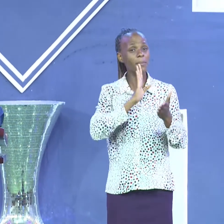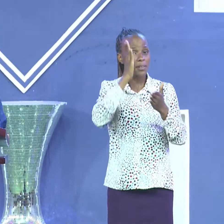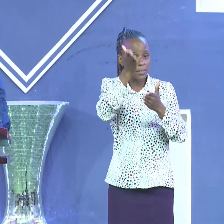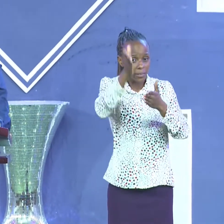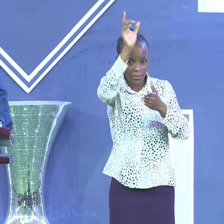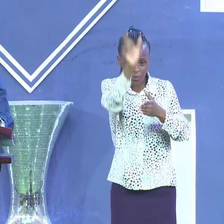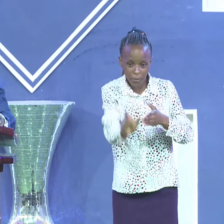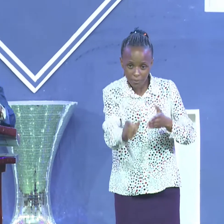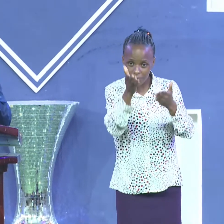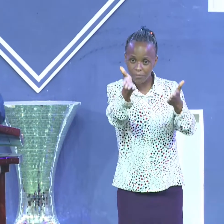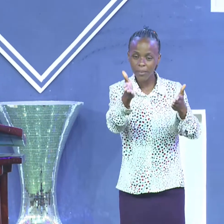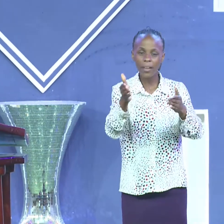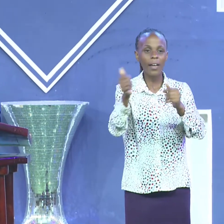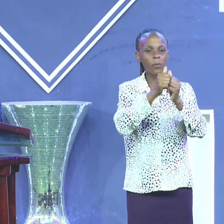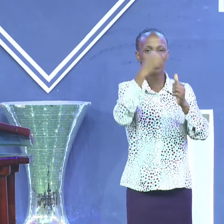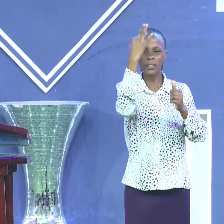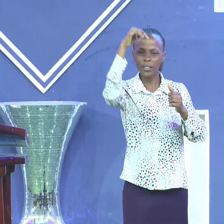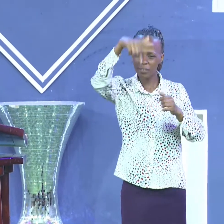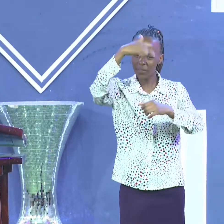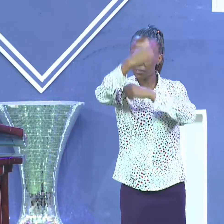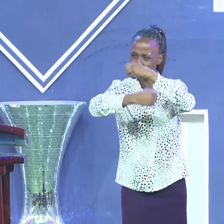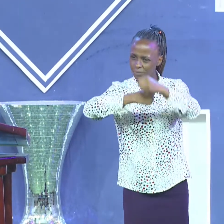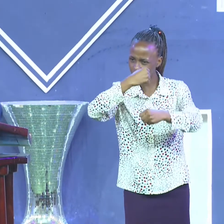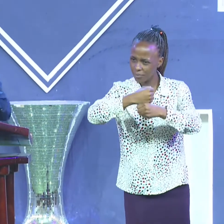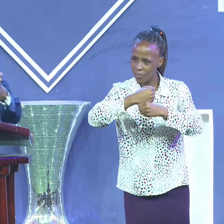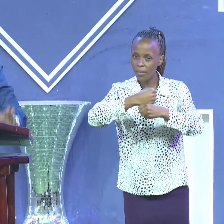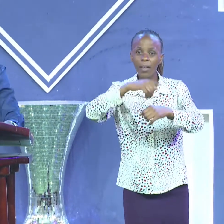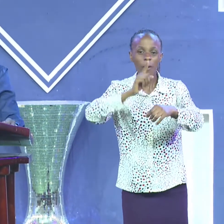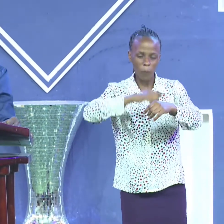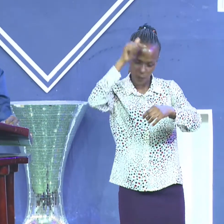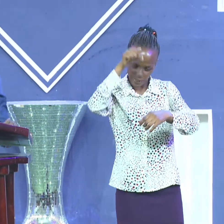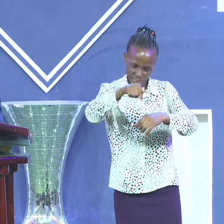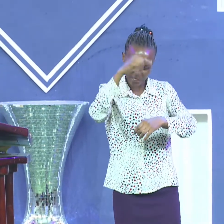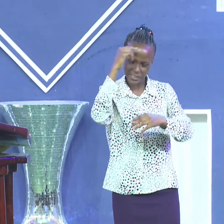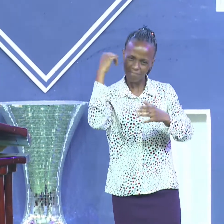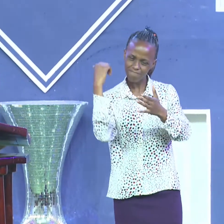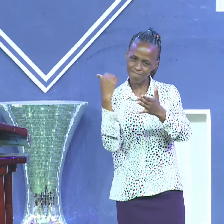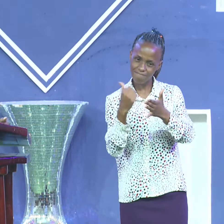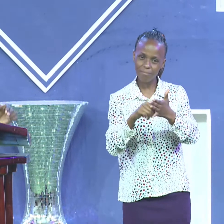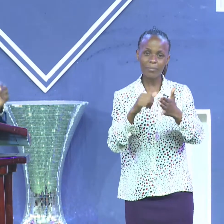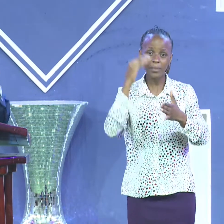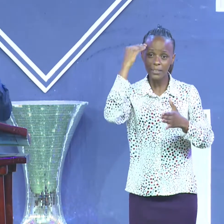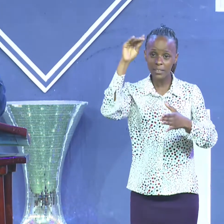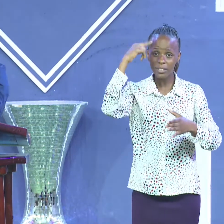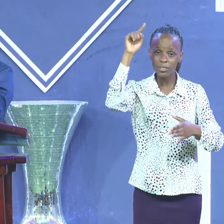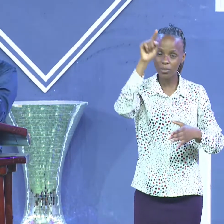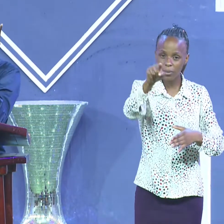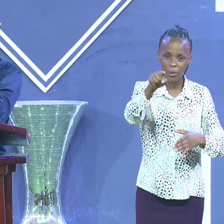Perhaps there is someone here who is 37 years of age. When this message has come to you and